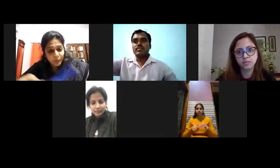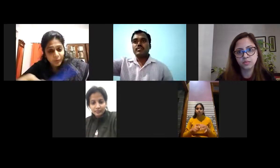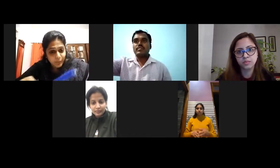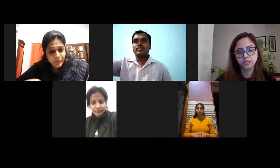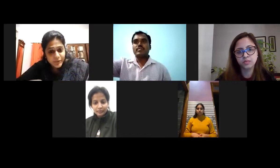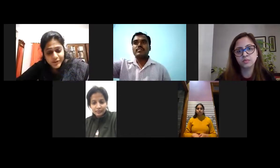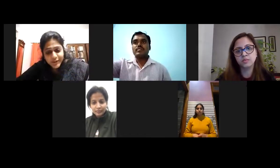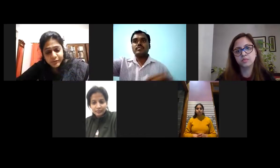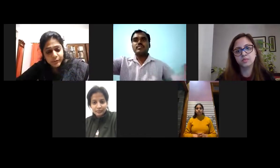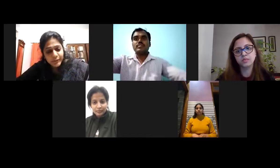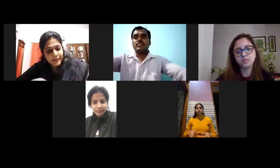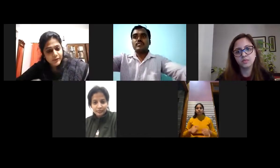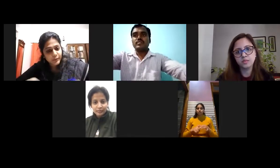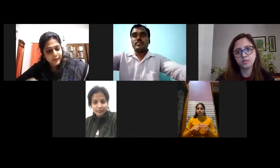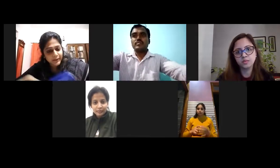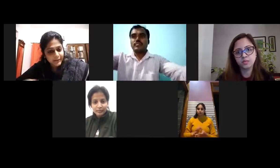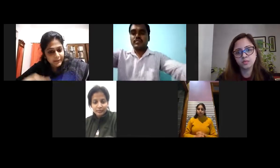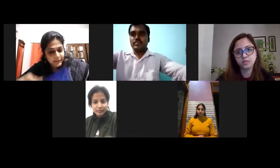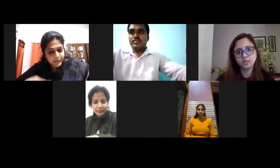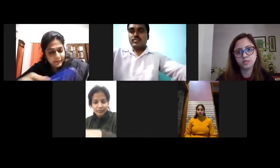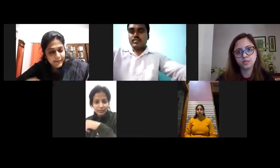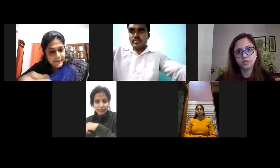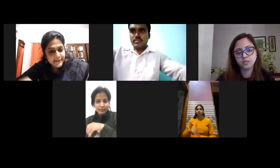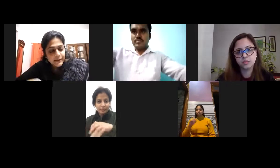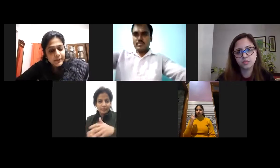or observation rather for you. And there is one that I think